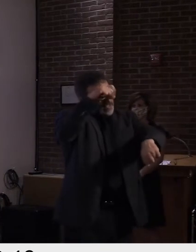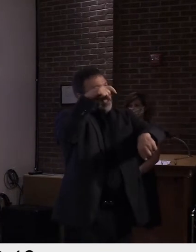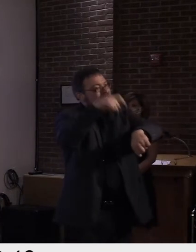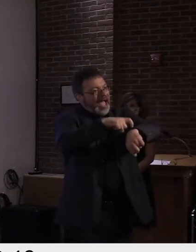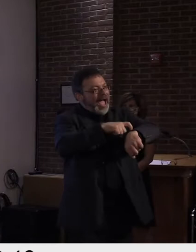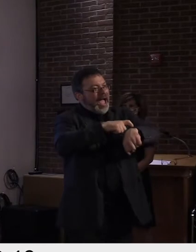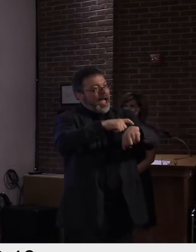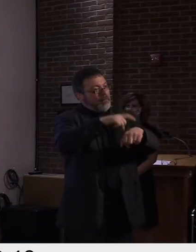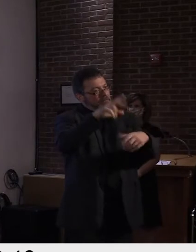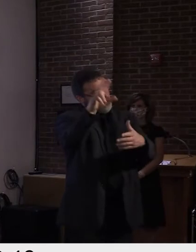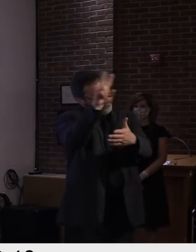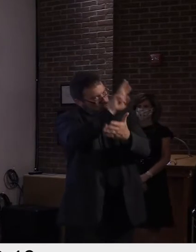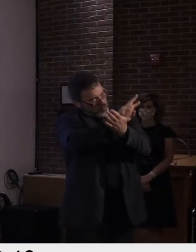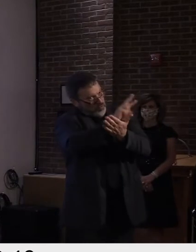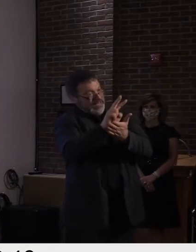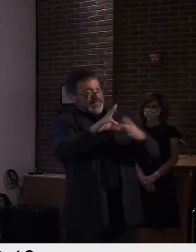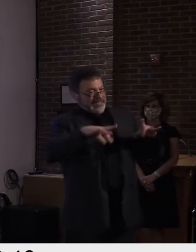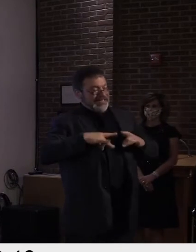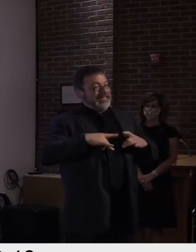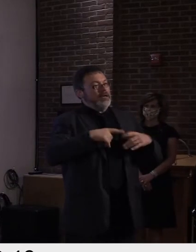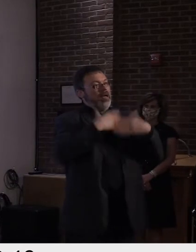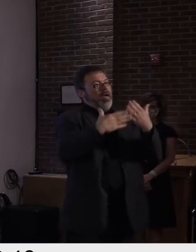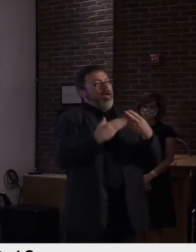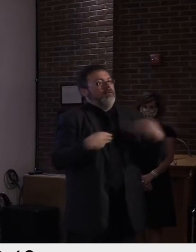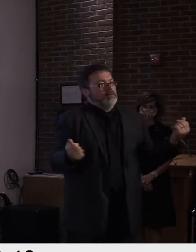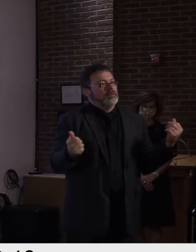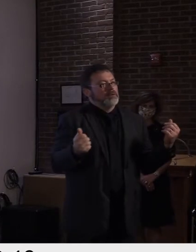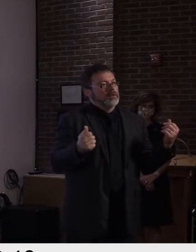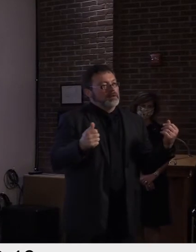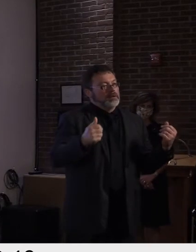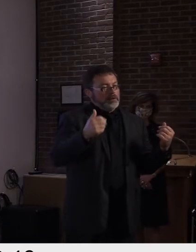out. But we're clearly on the right course.